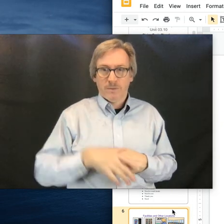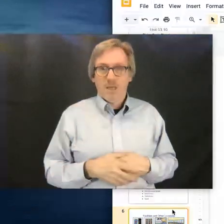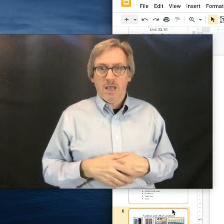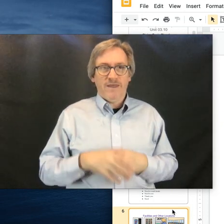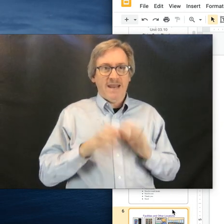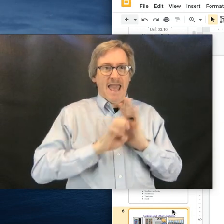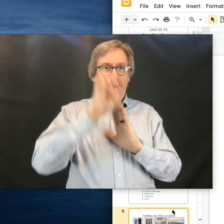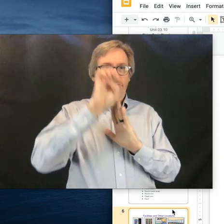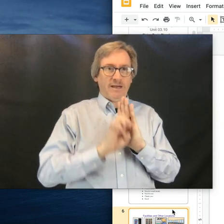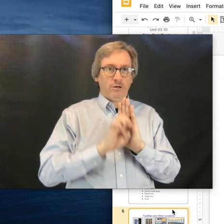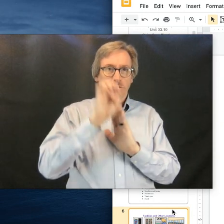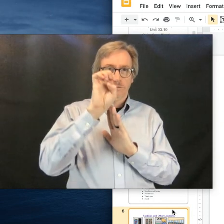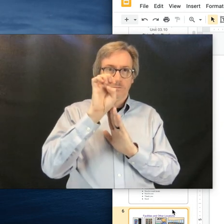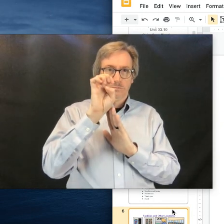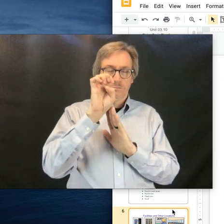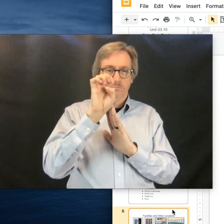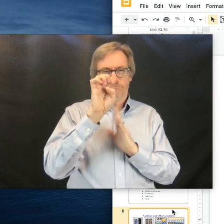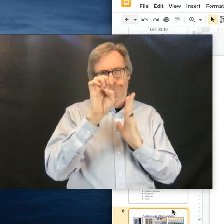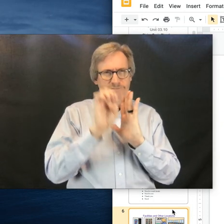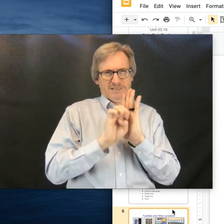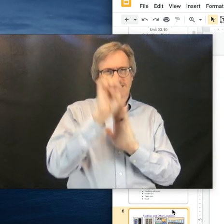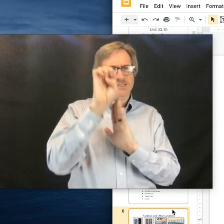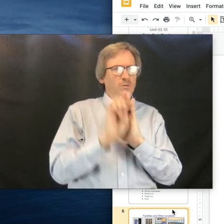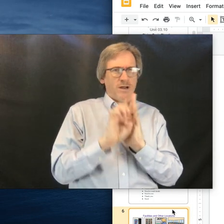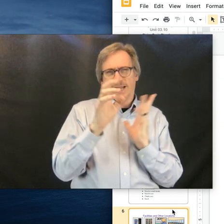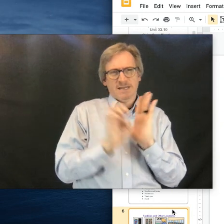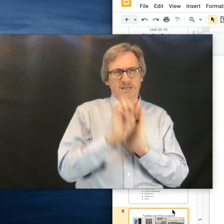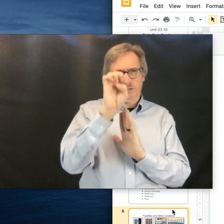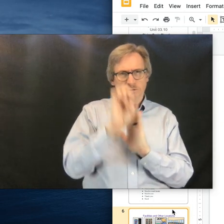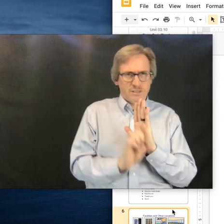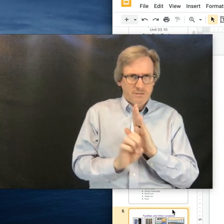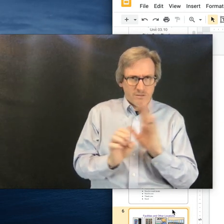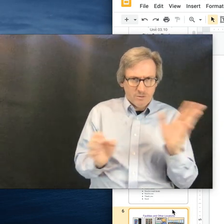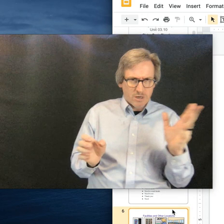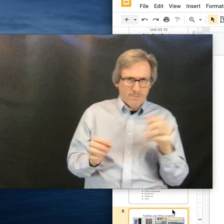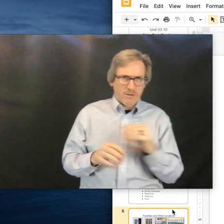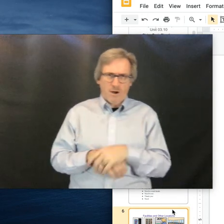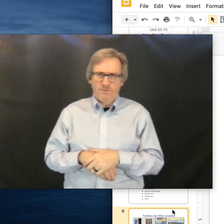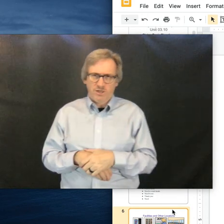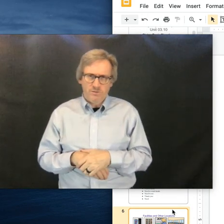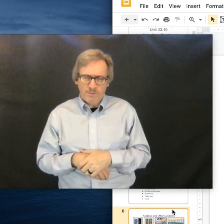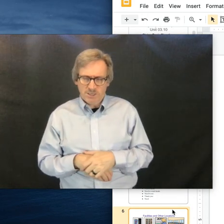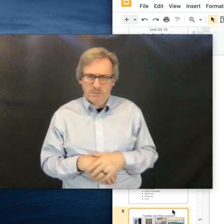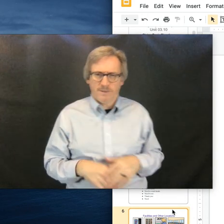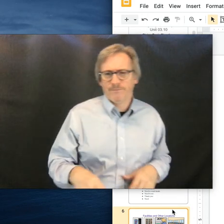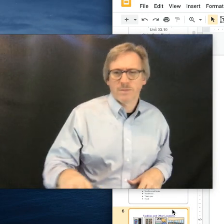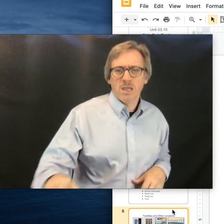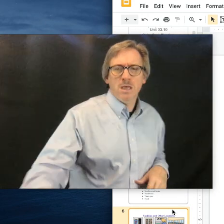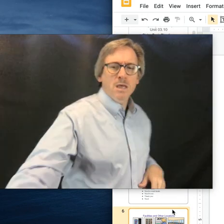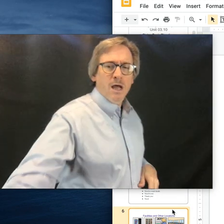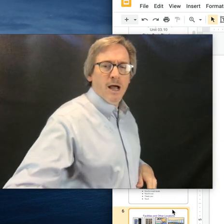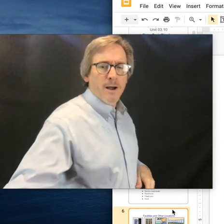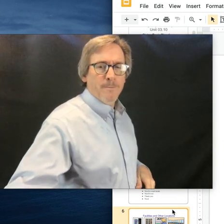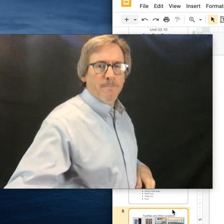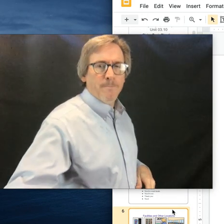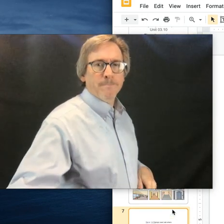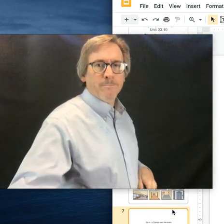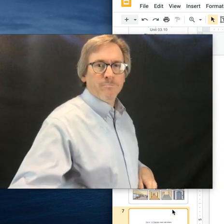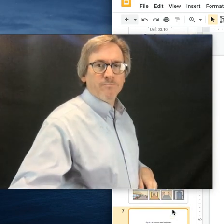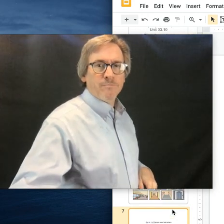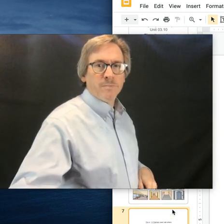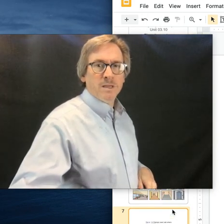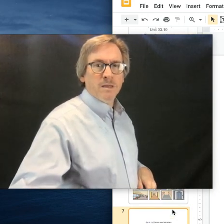whatever. And then elevator. This is the one I tend to use. There were a couple other options when we talked about it.